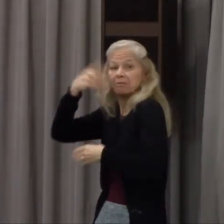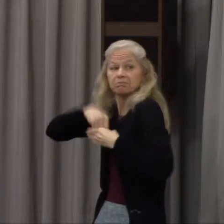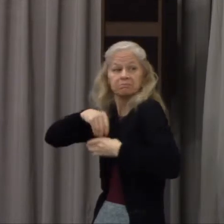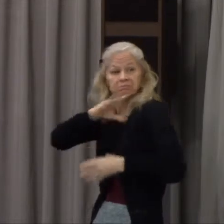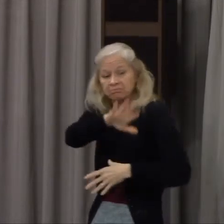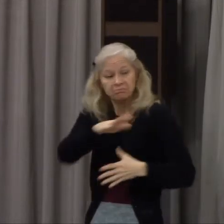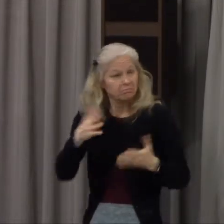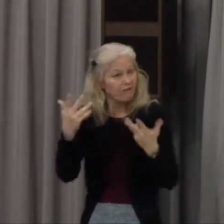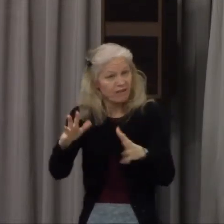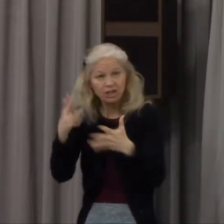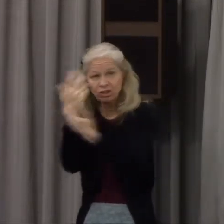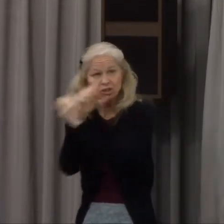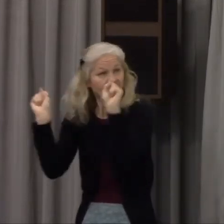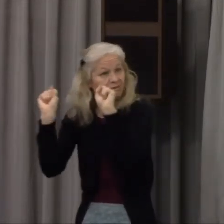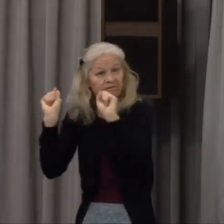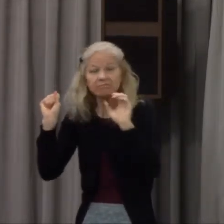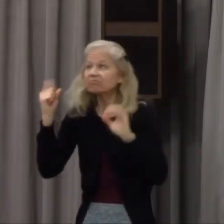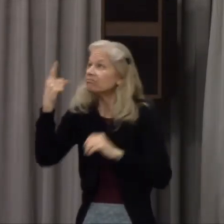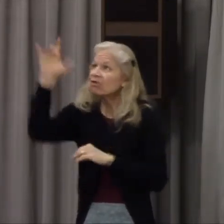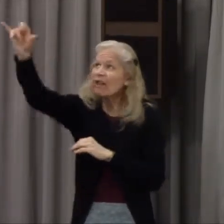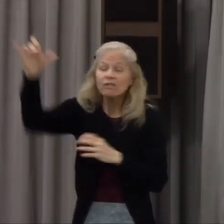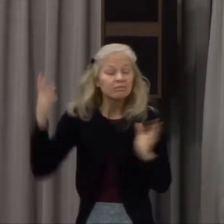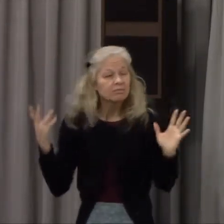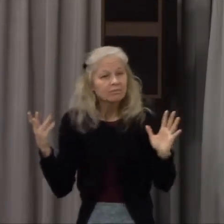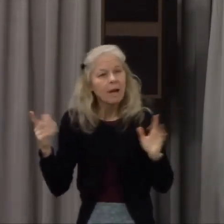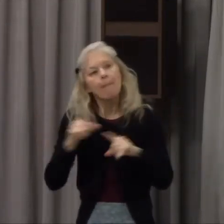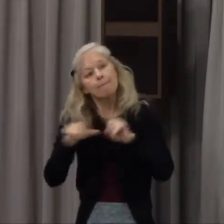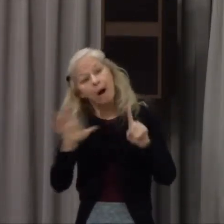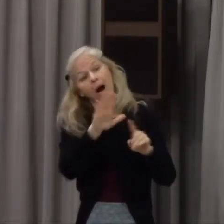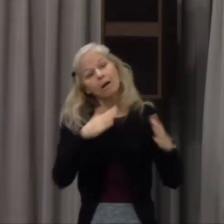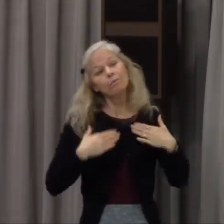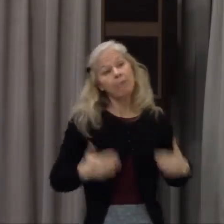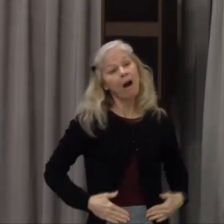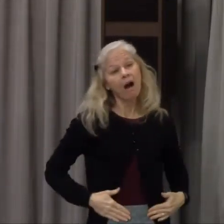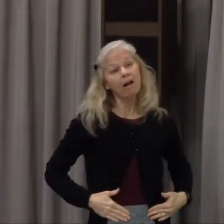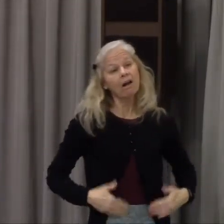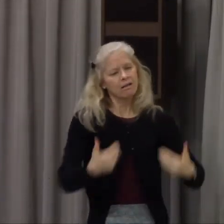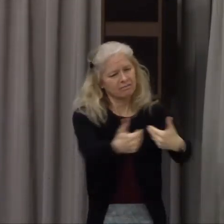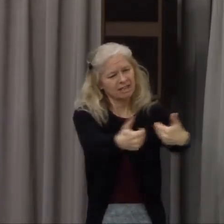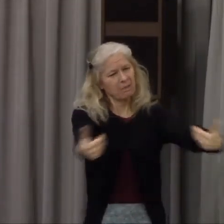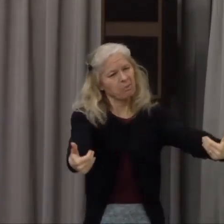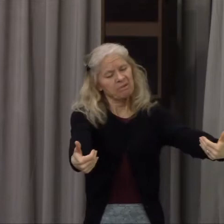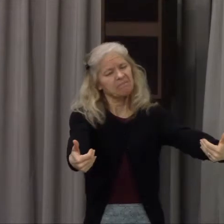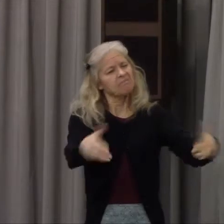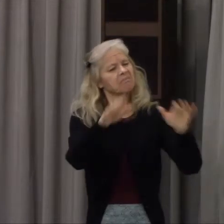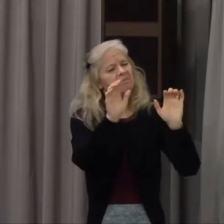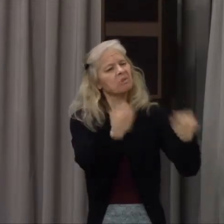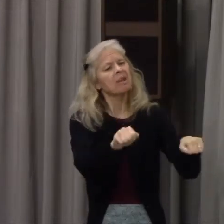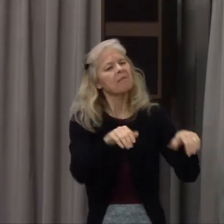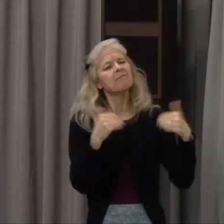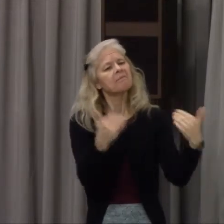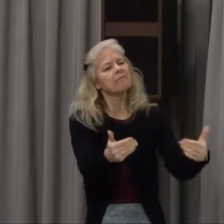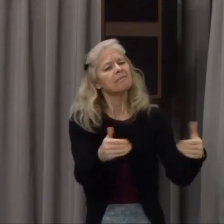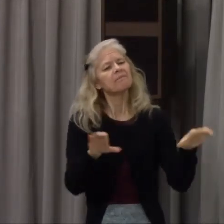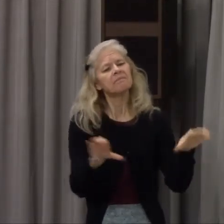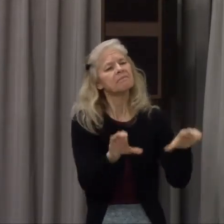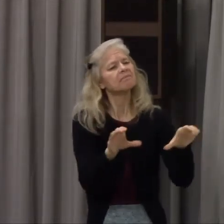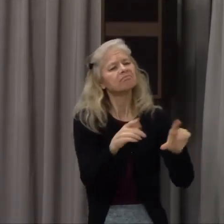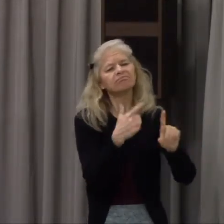and you can do the flesh what the flesh wants to do. And it doesn't matter to God. Does that sound true? No. But